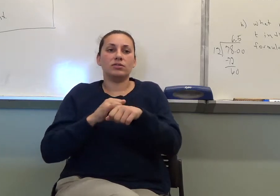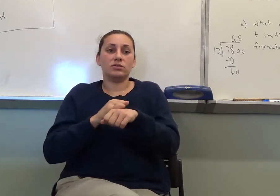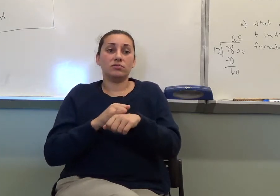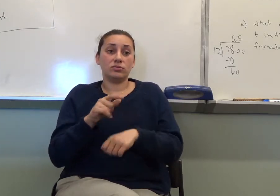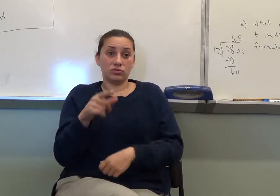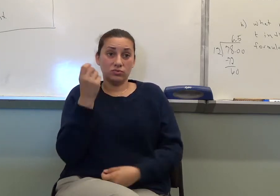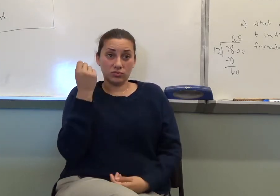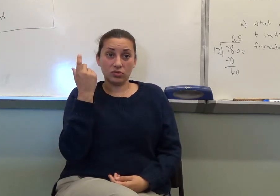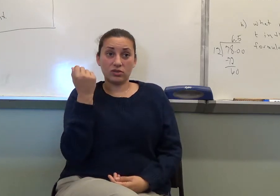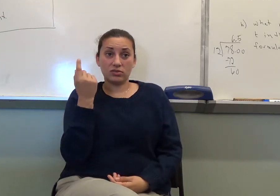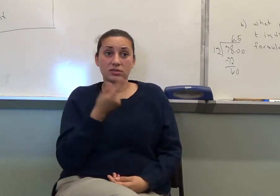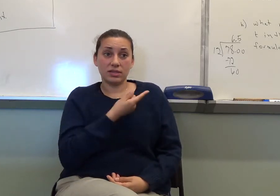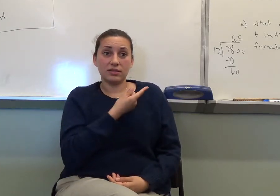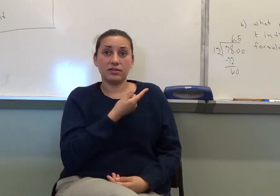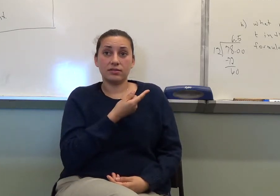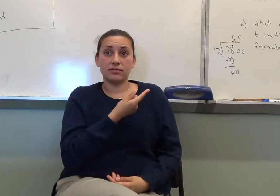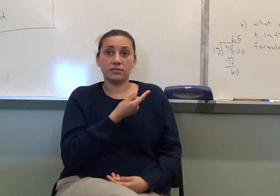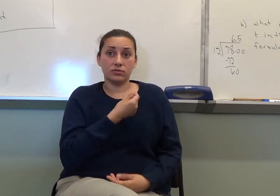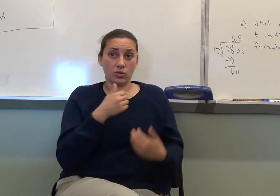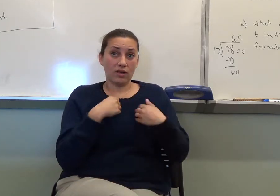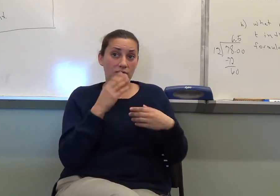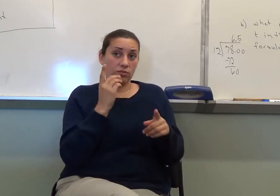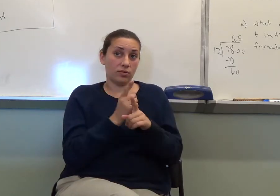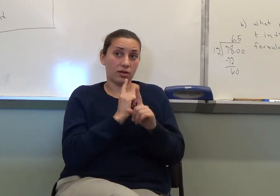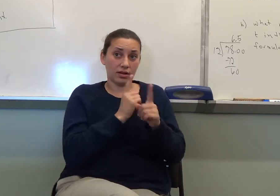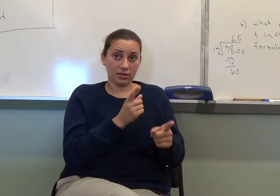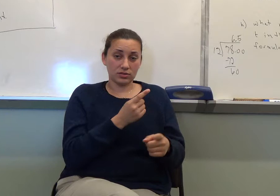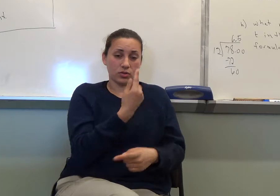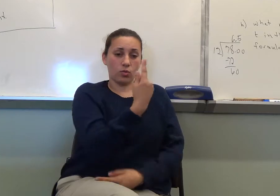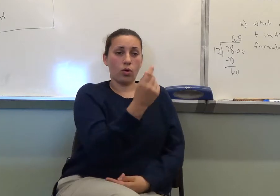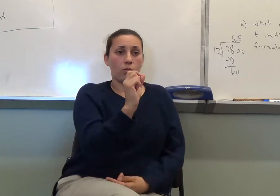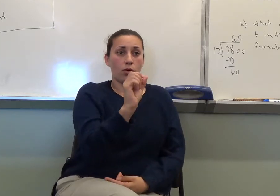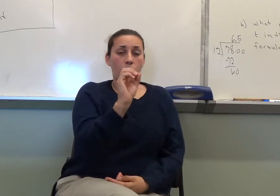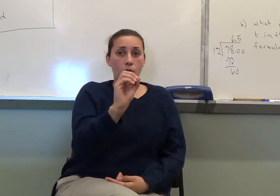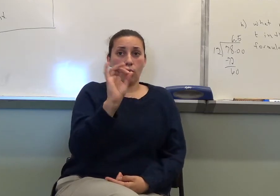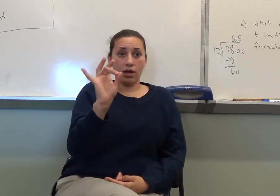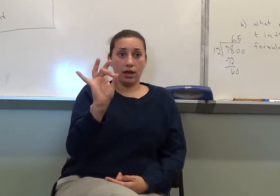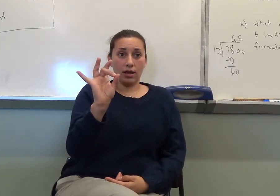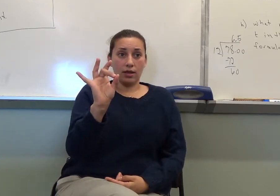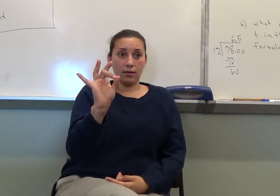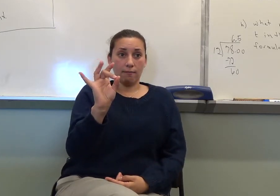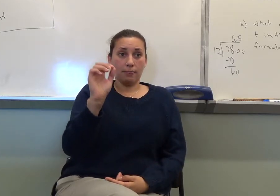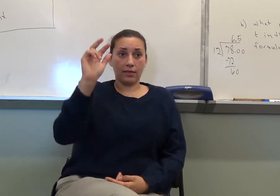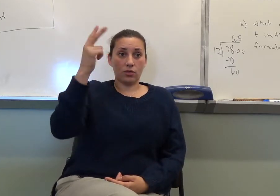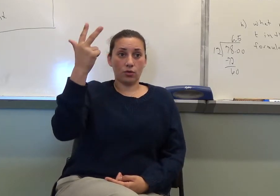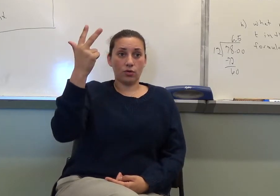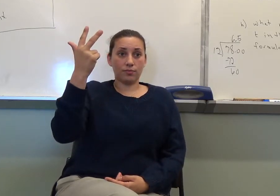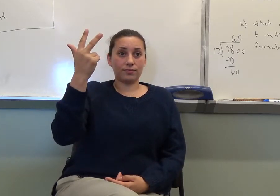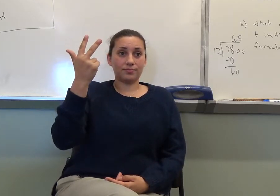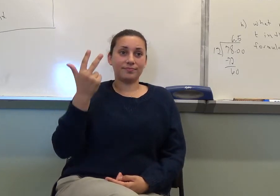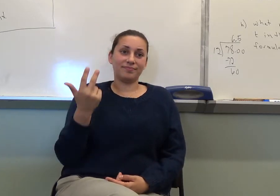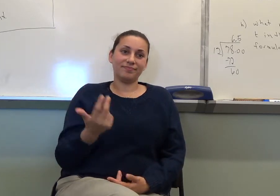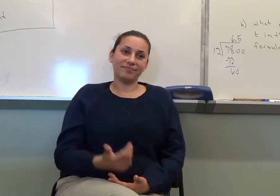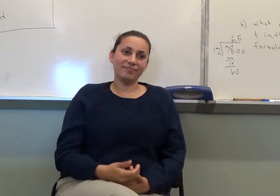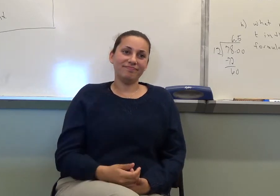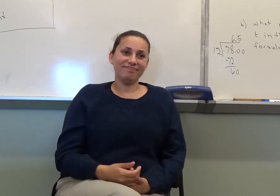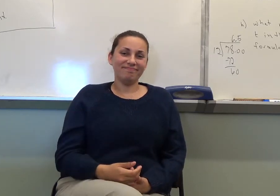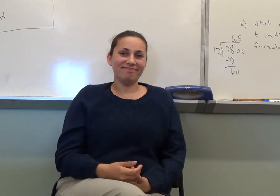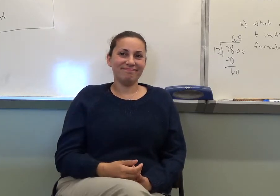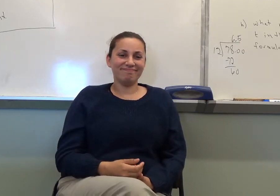to come out? This one first, the 1.08 to the third power there? And what would the